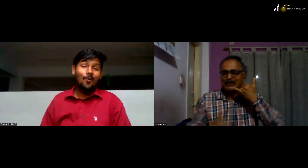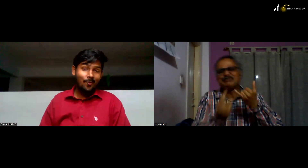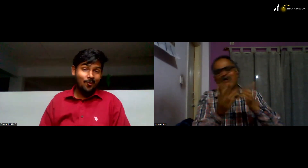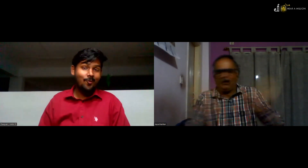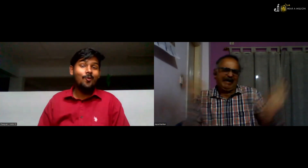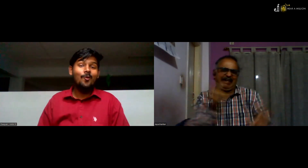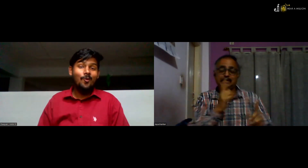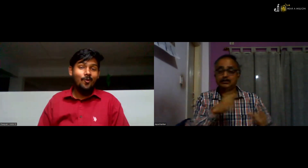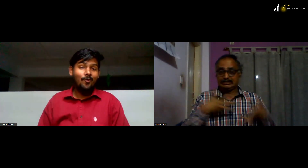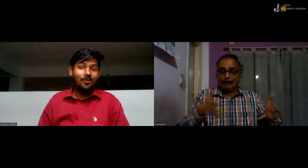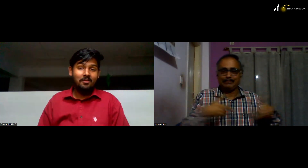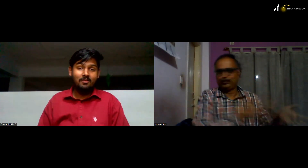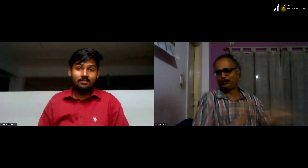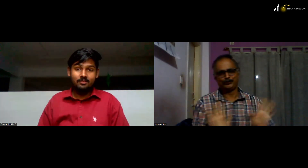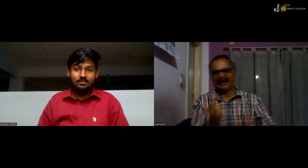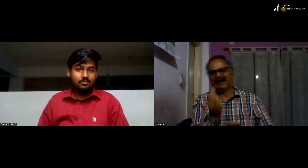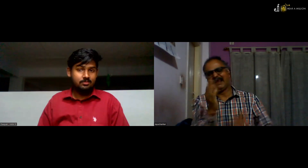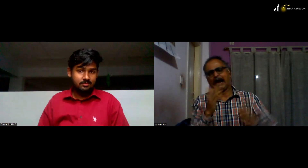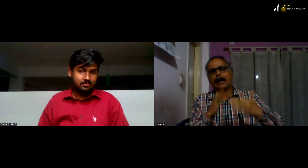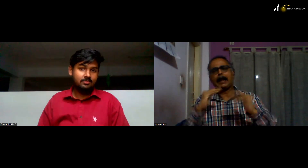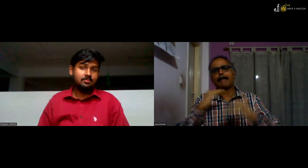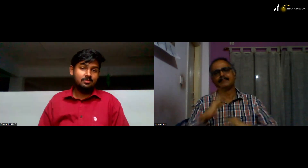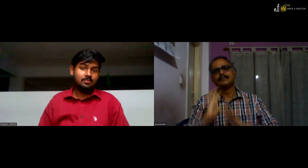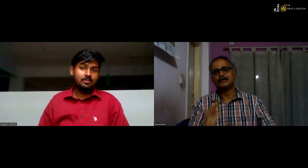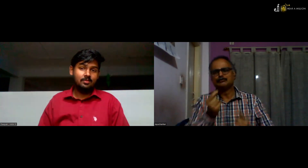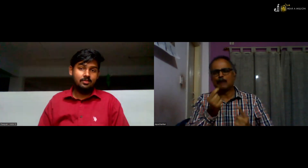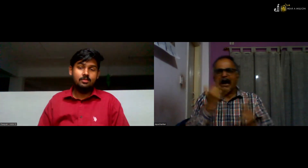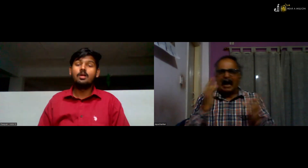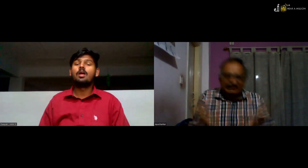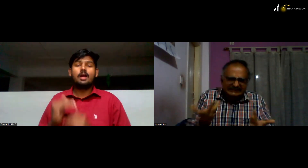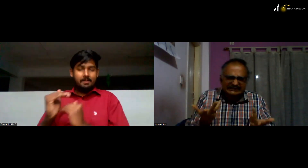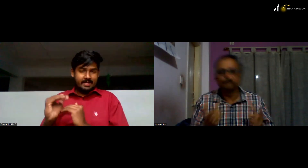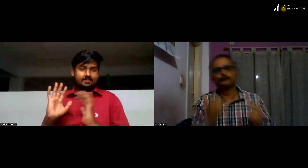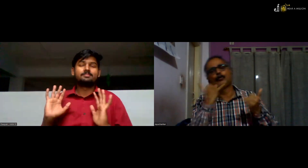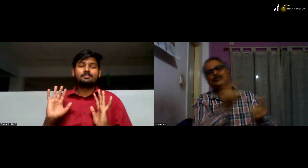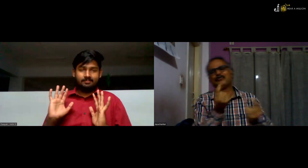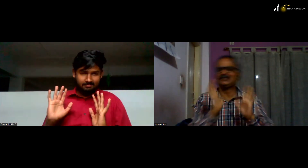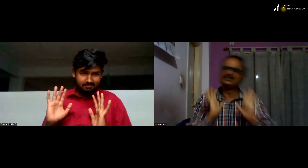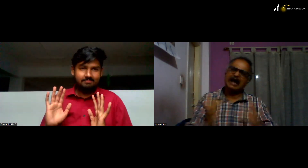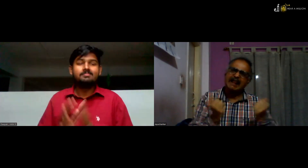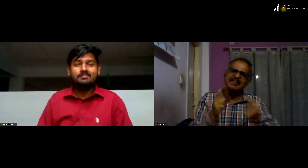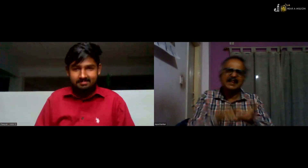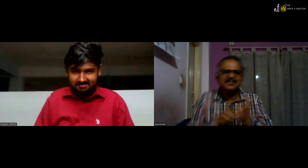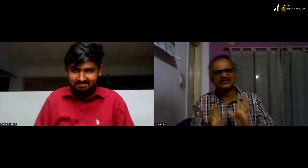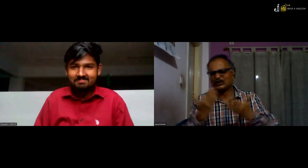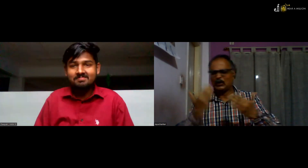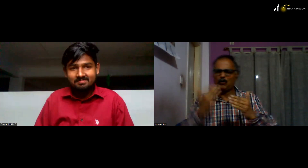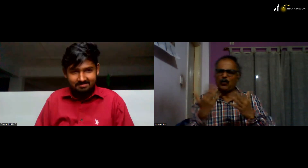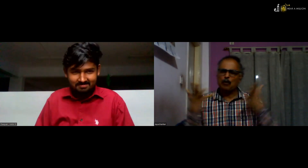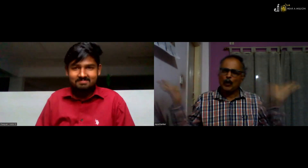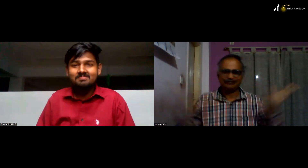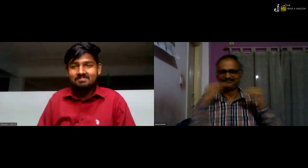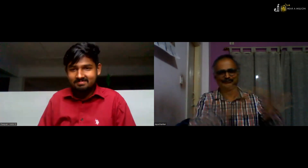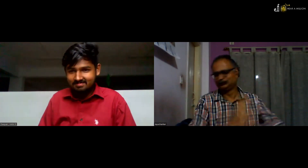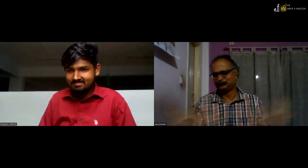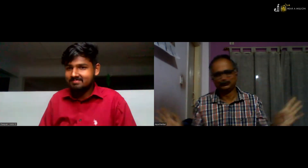if we have like phones with us and we can make calls, so this is how we also need that we can take